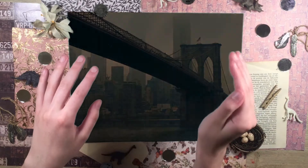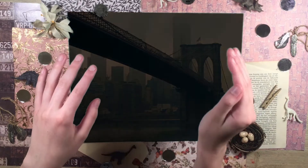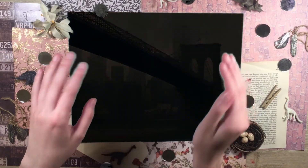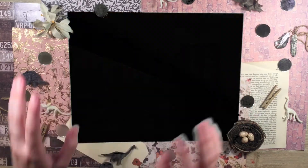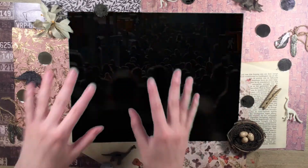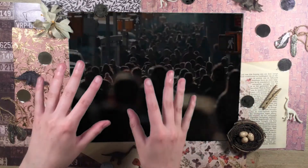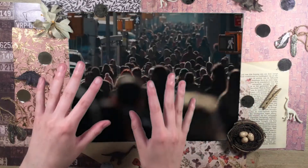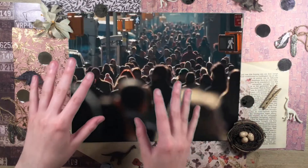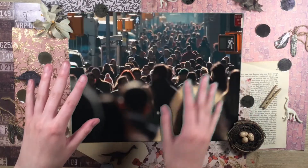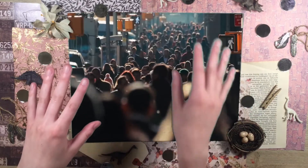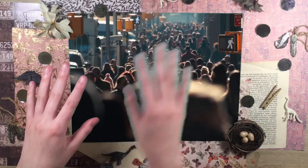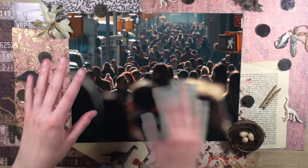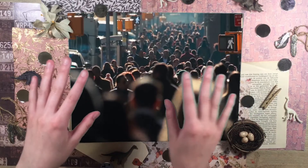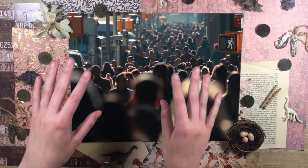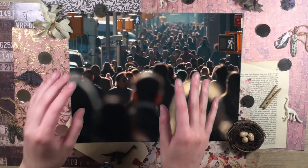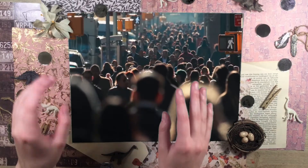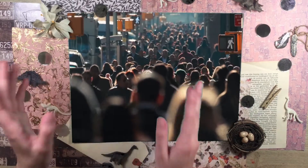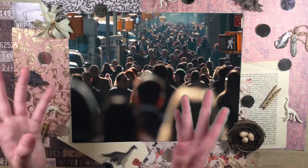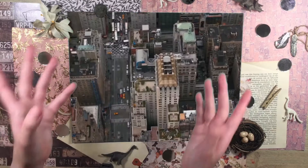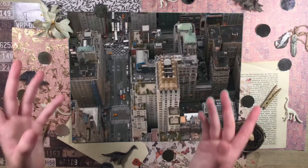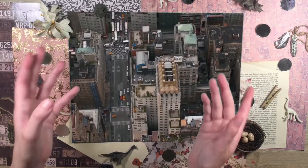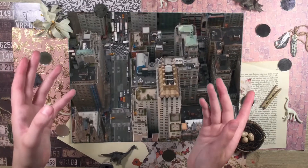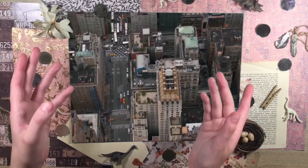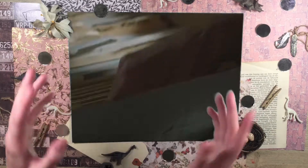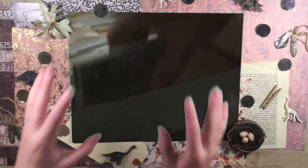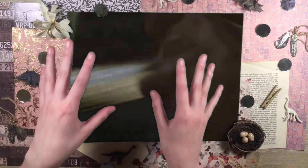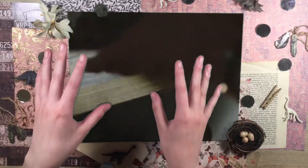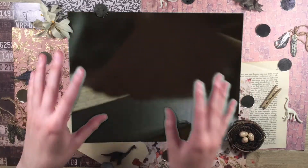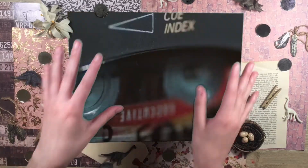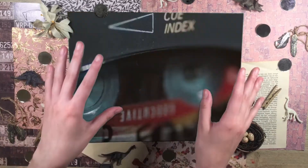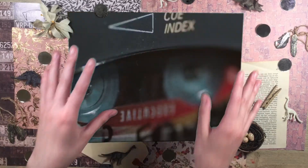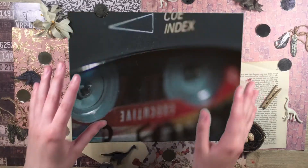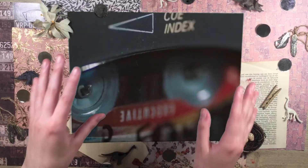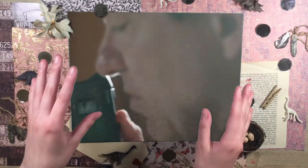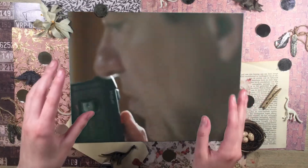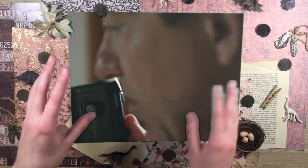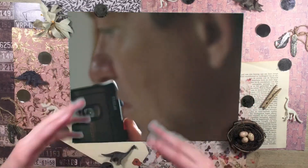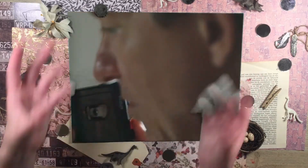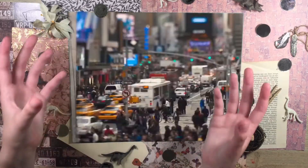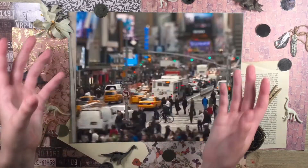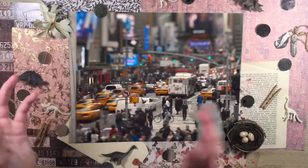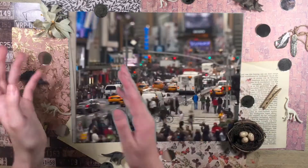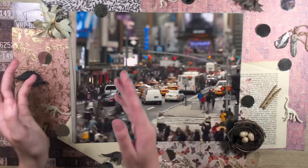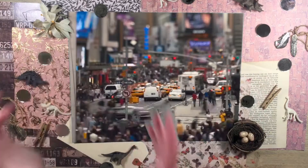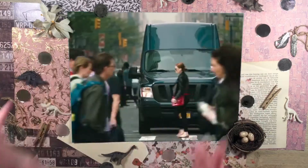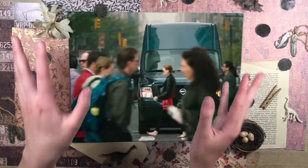levels. The ability to keep a consistent aesthetic running through the whole film makes watching the story that takes place over years look